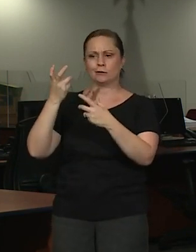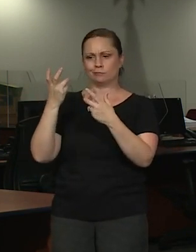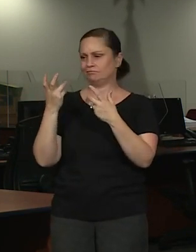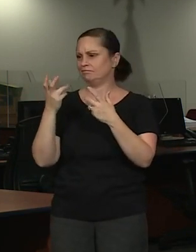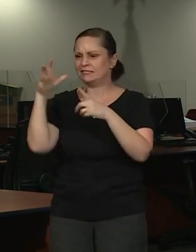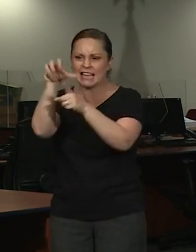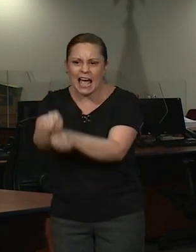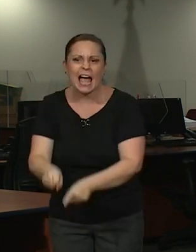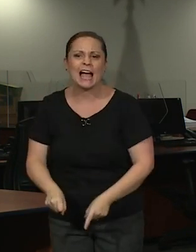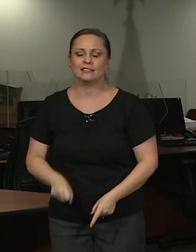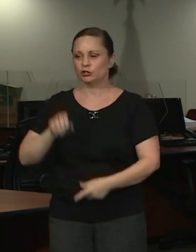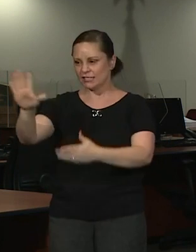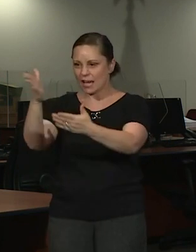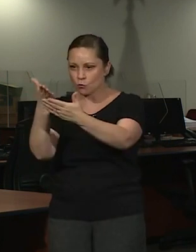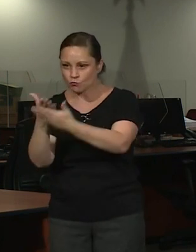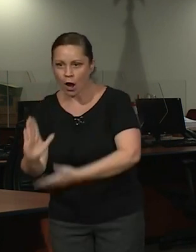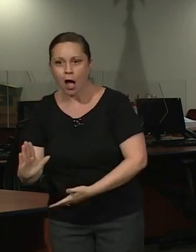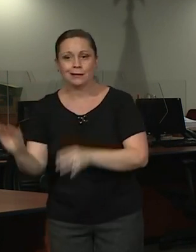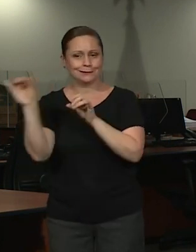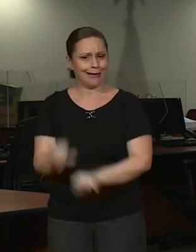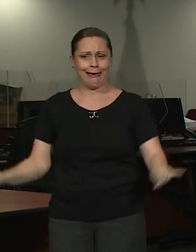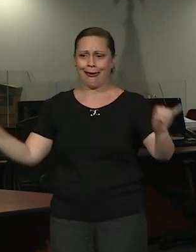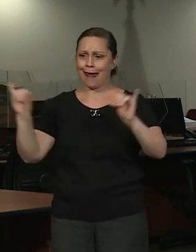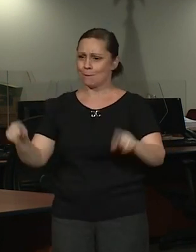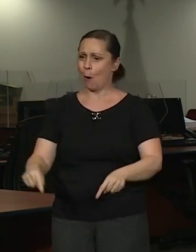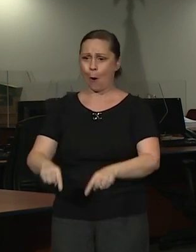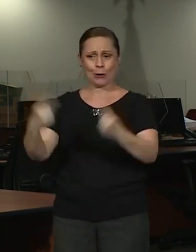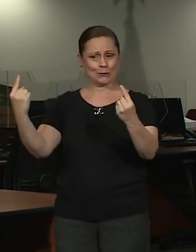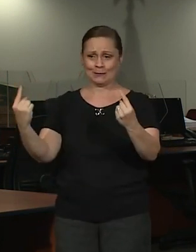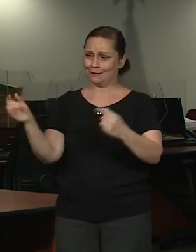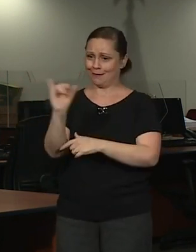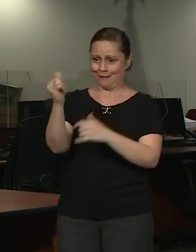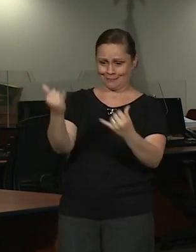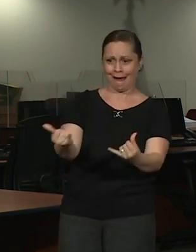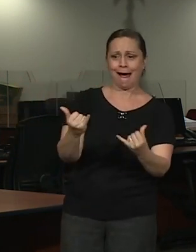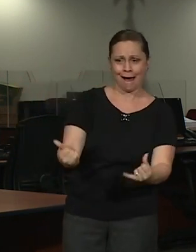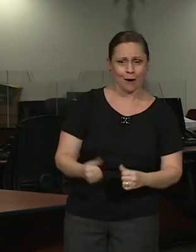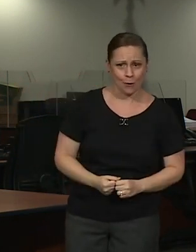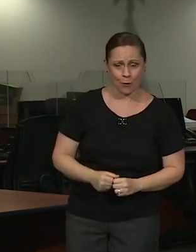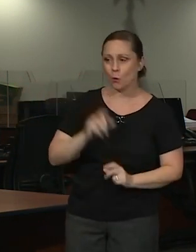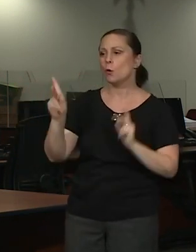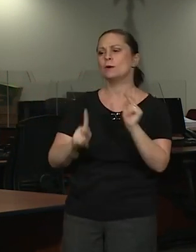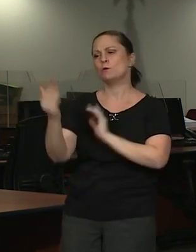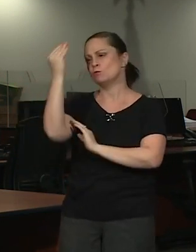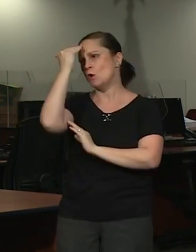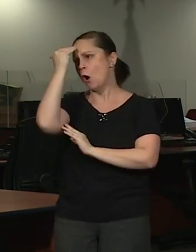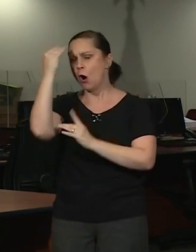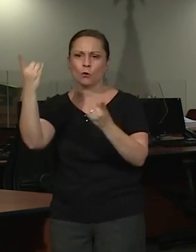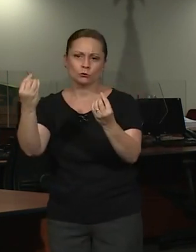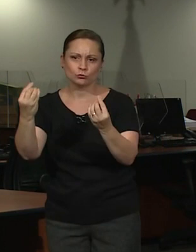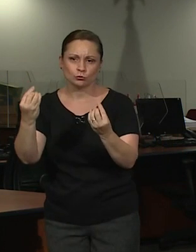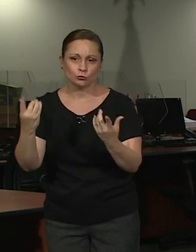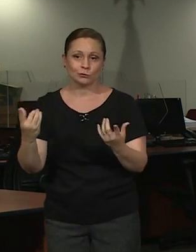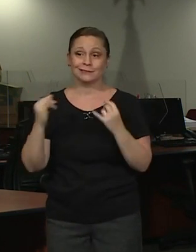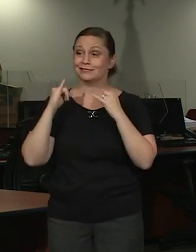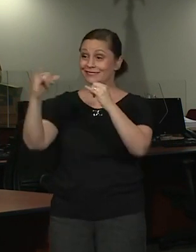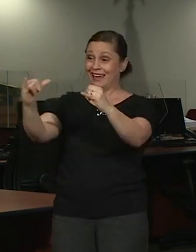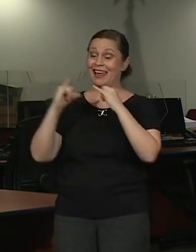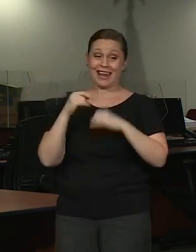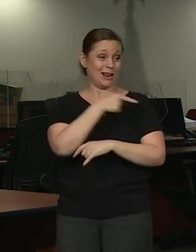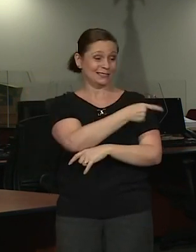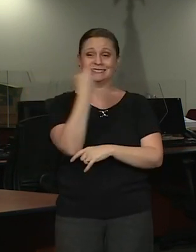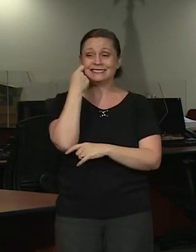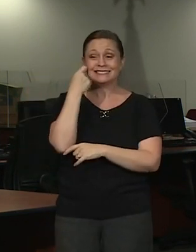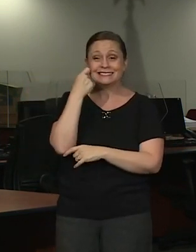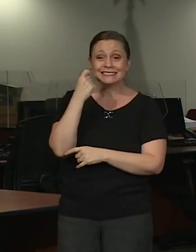rights. People know what to do. People know what to do. All these things that you say. Now, people were dying